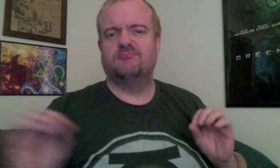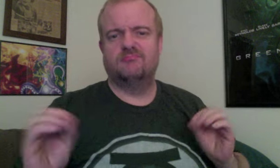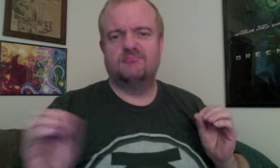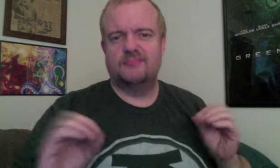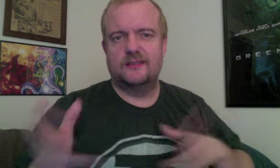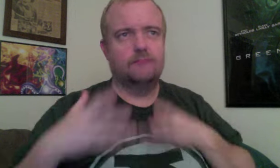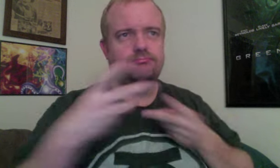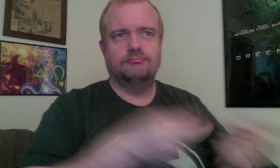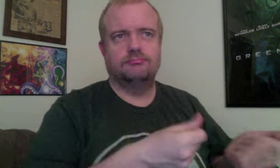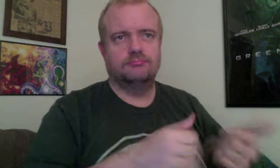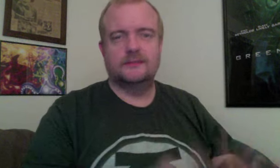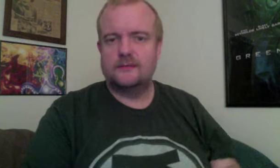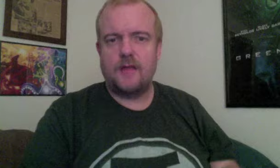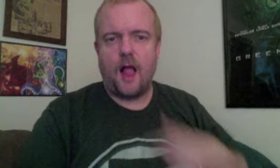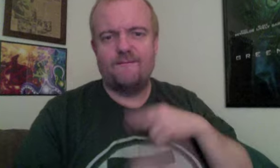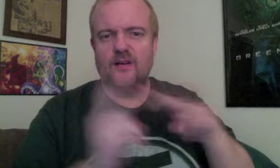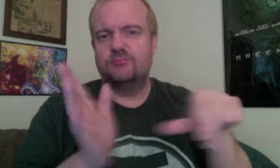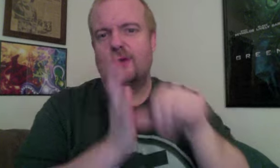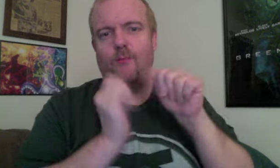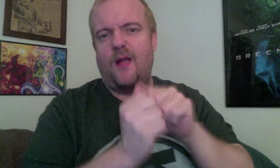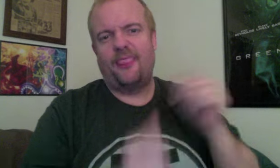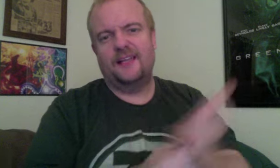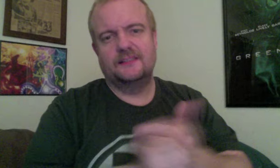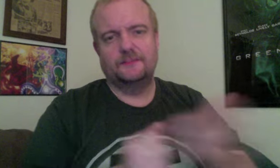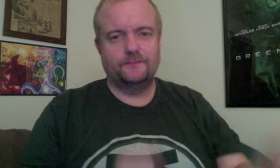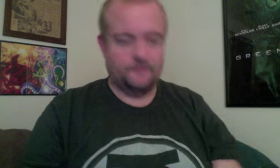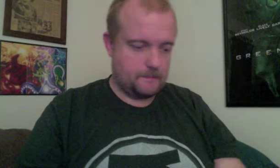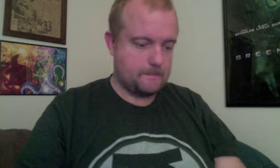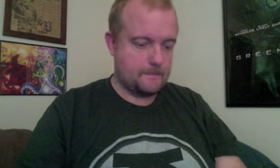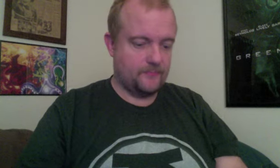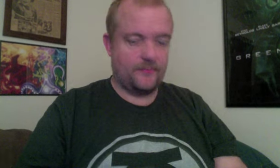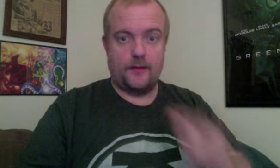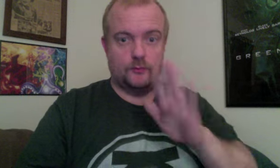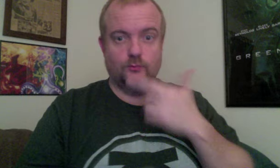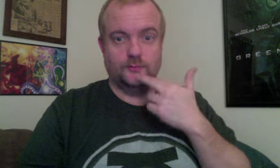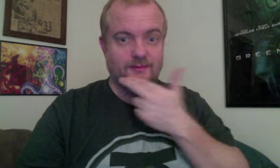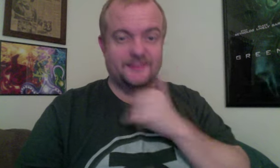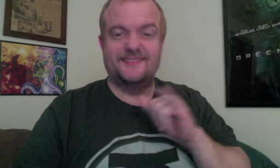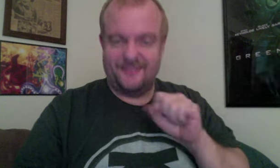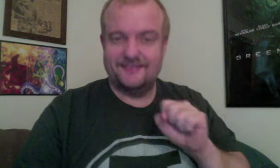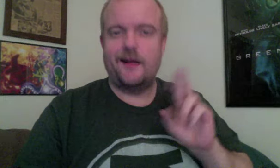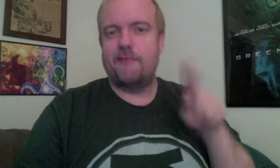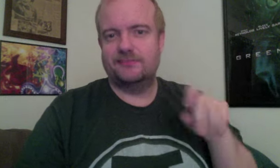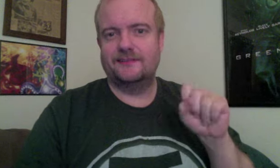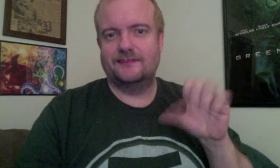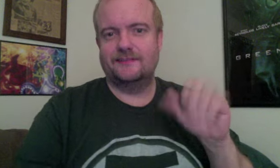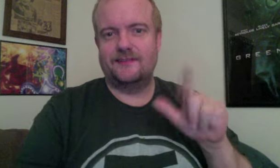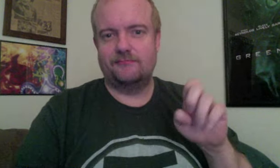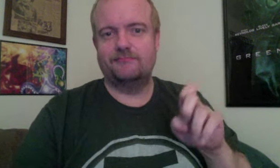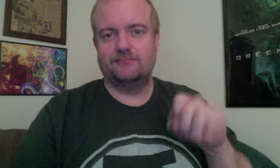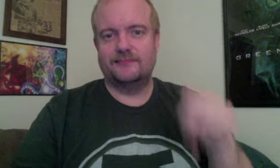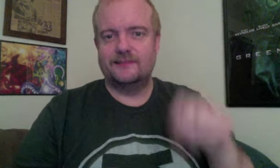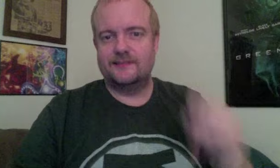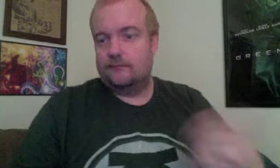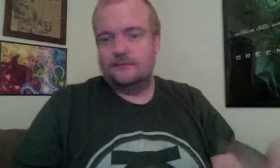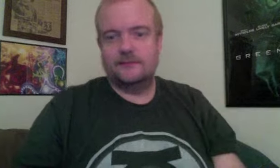American Pride Coin of the Month collection. Supplies are very limited and won't last long, so pick up the phone and order right